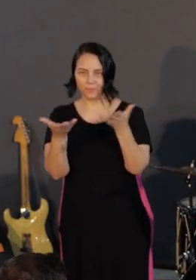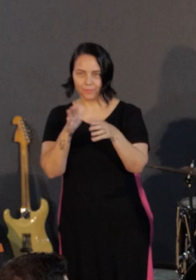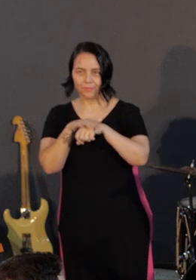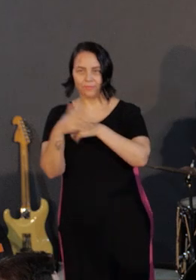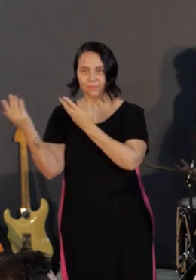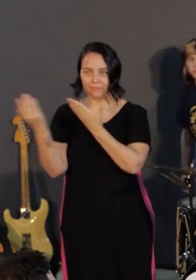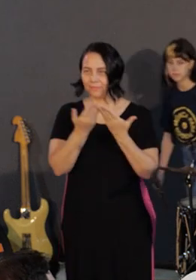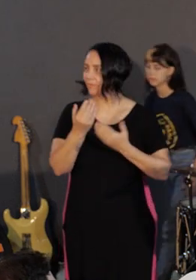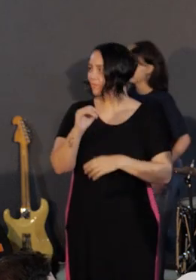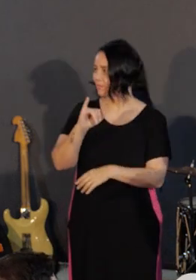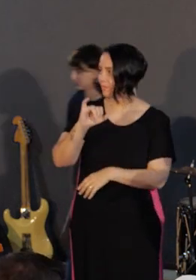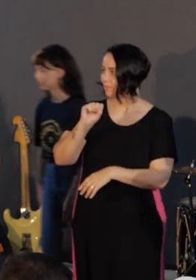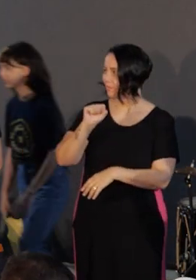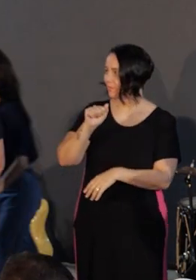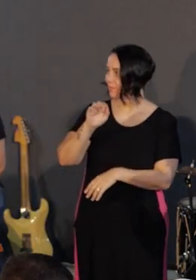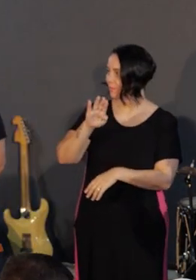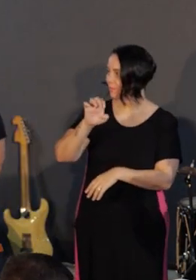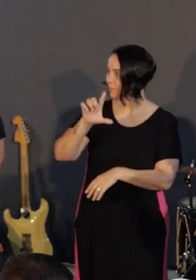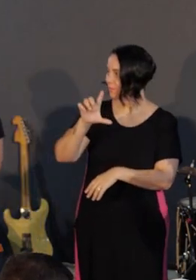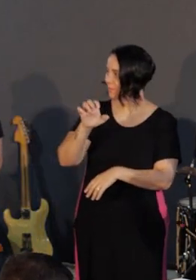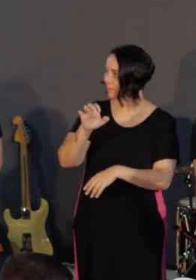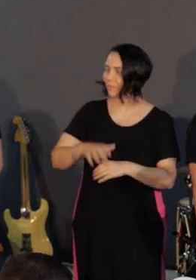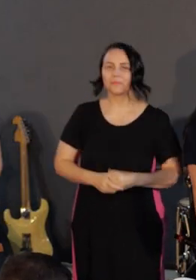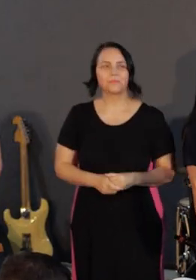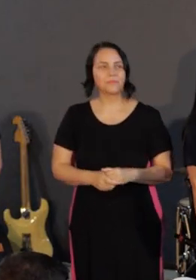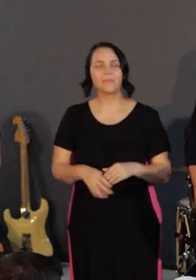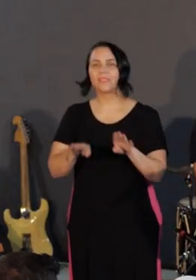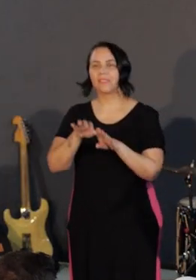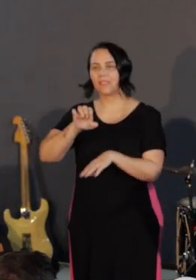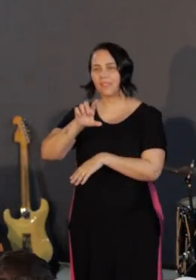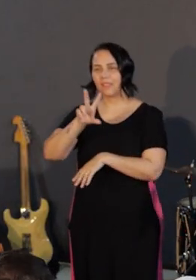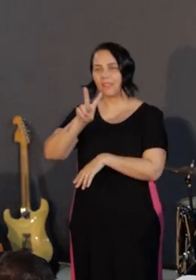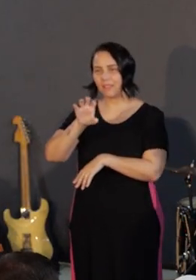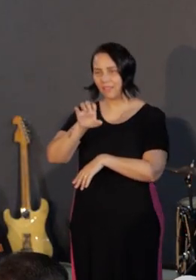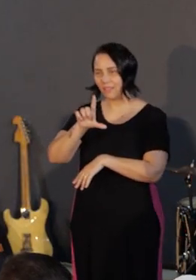Vou chamar a Isabelle na guitarra e a Evelyn.